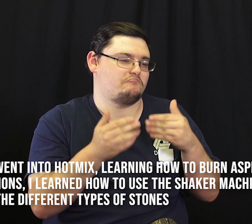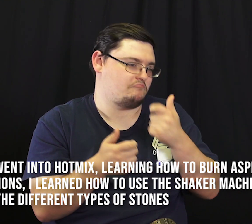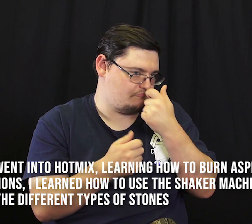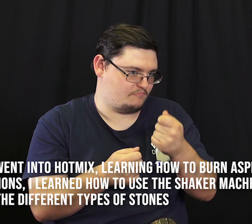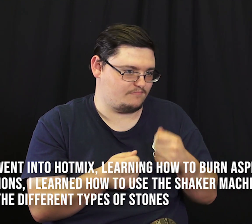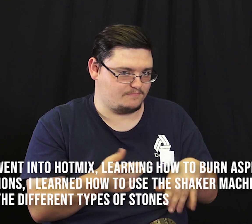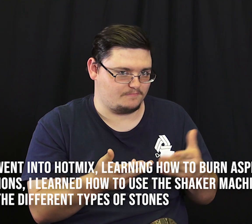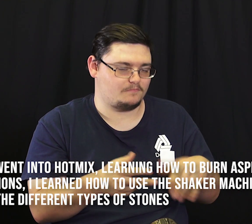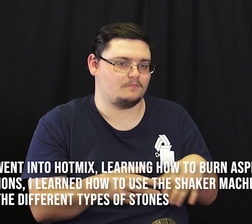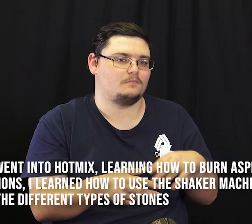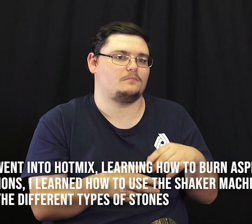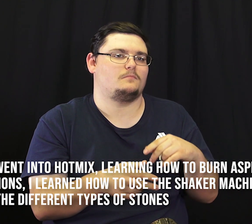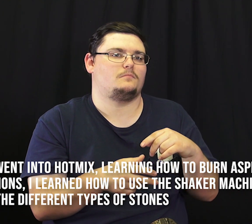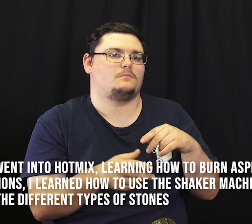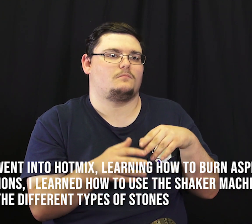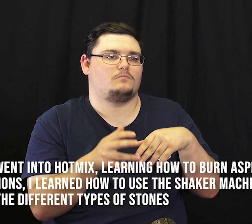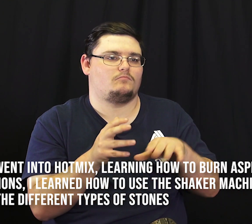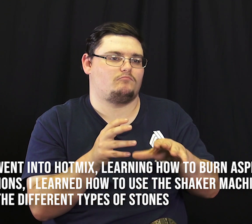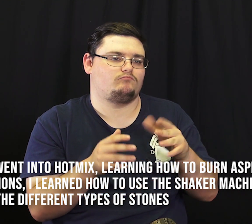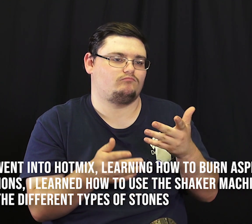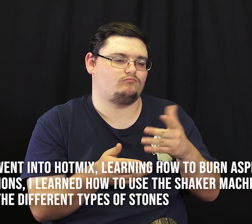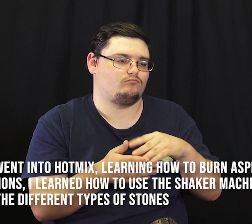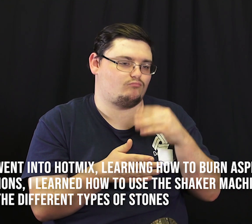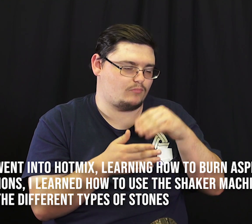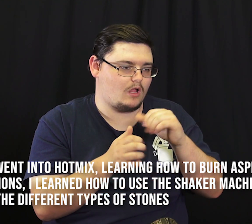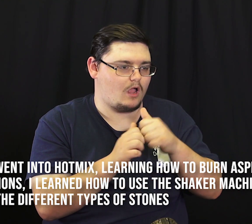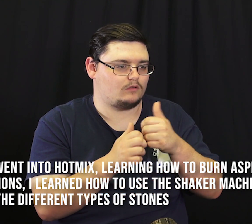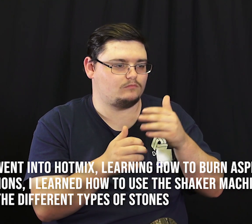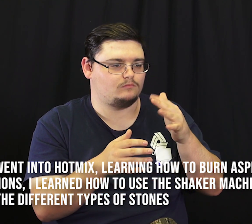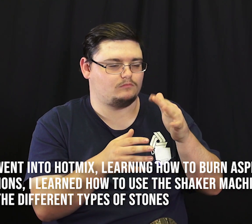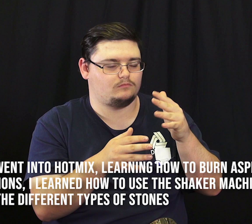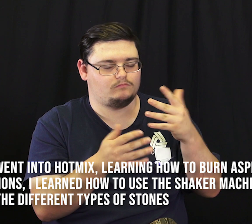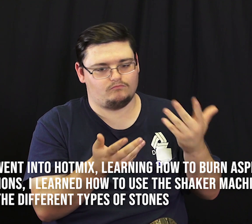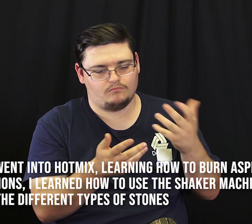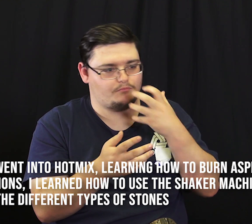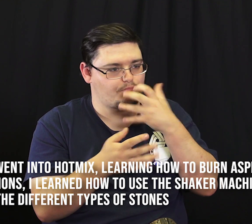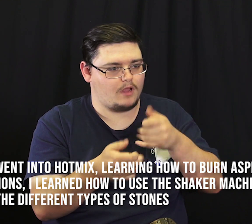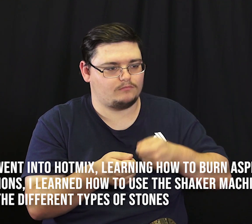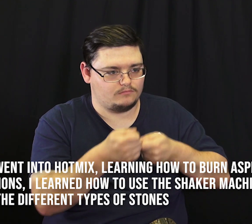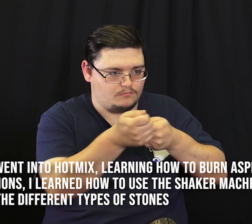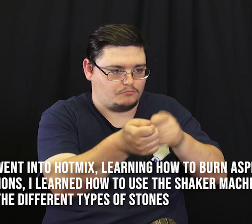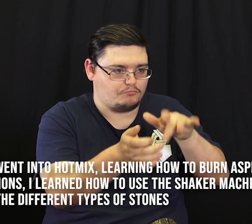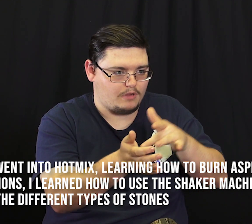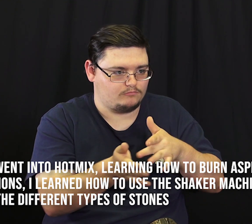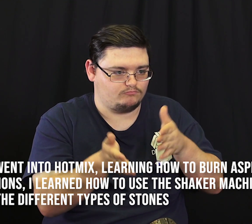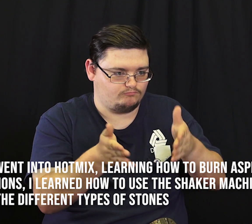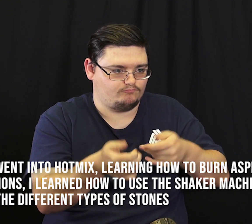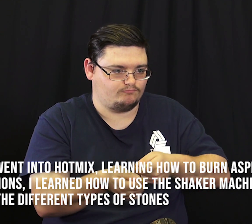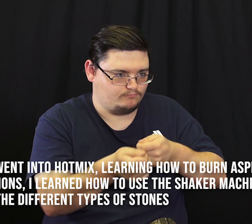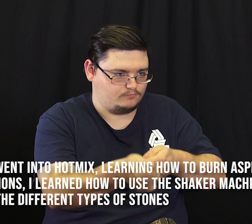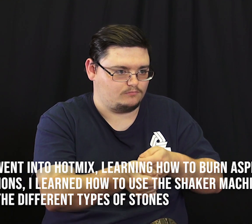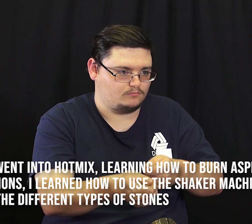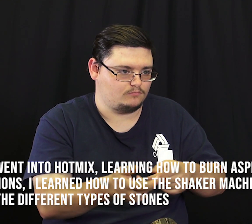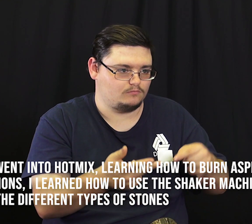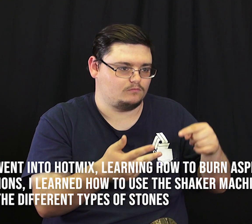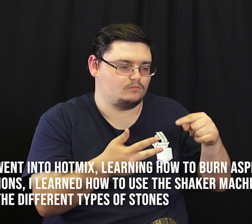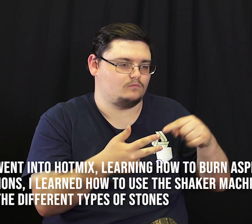That was my first time experiencing hot mix, so I didn't know anything of what I was going to learn from that. But I learned how to burn the asphalt off